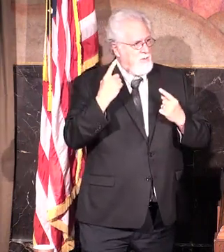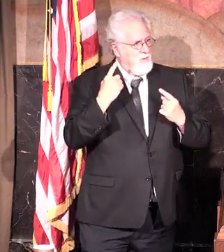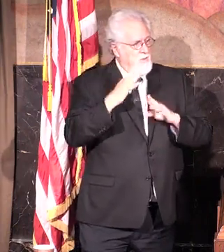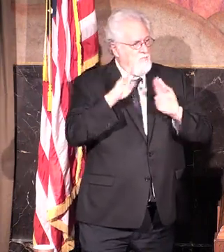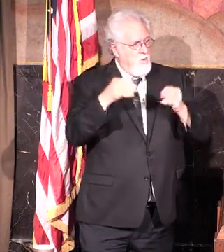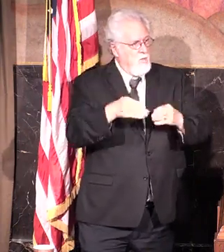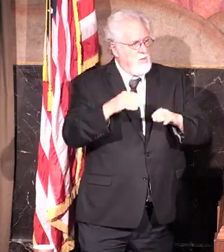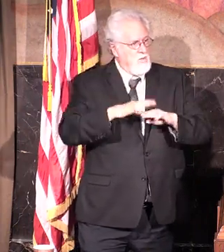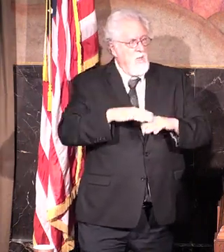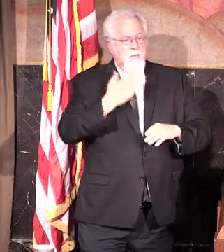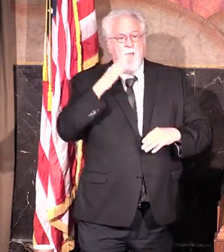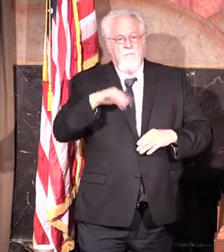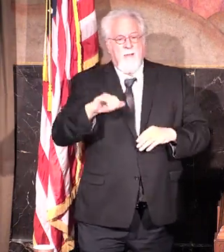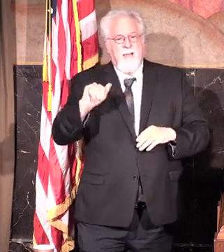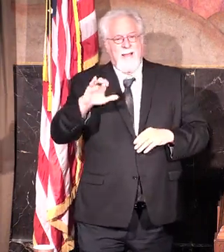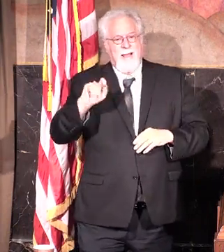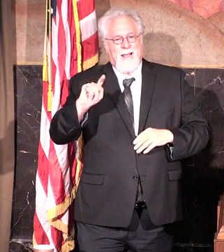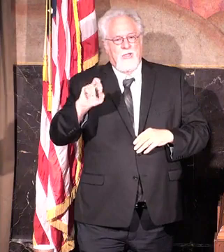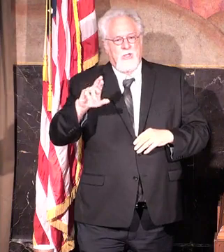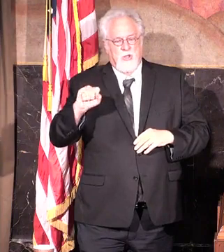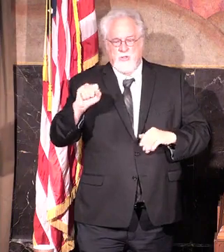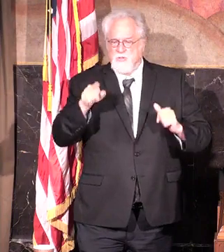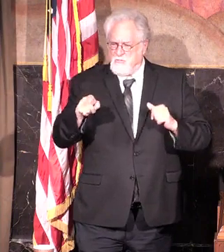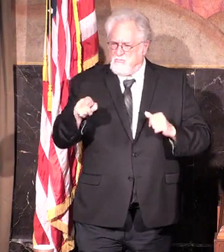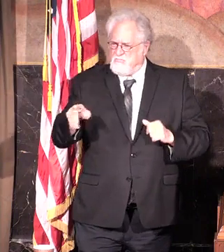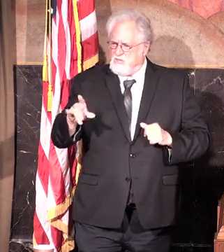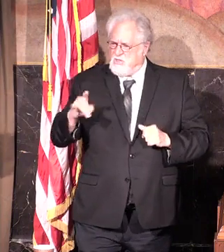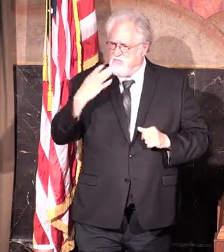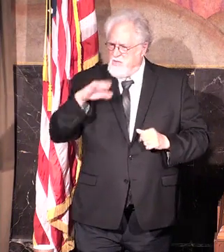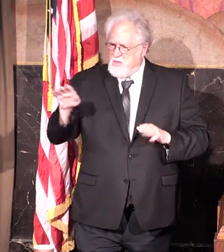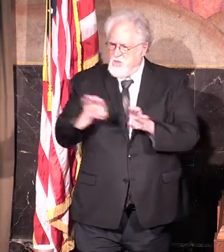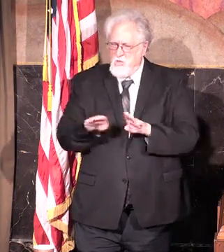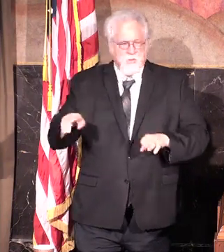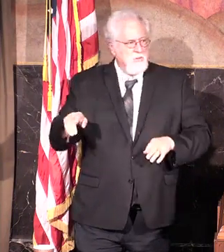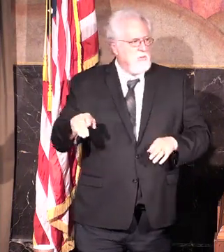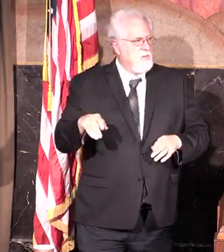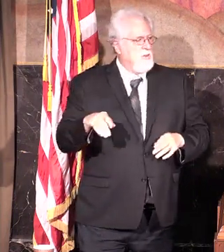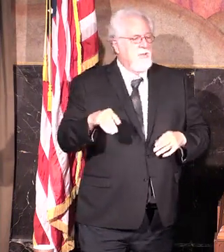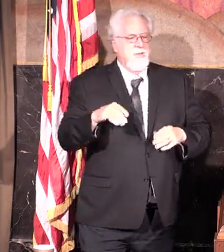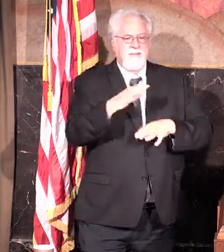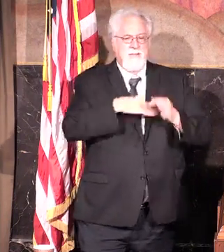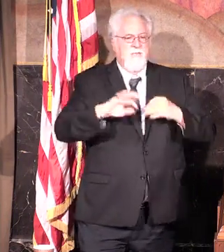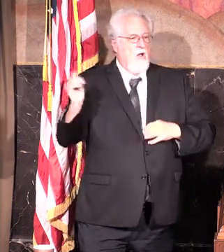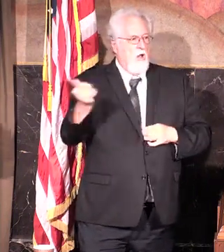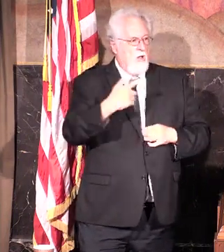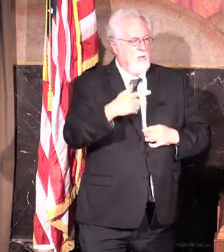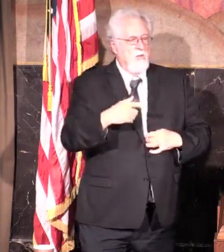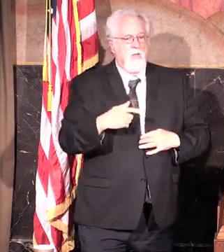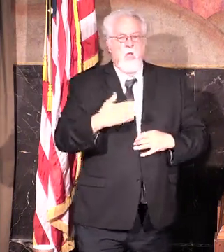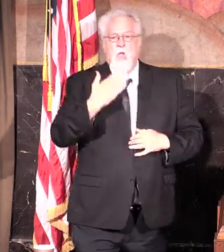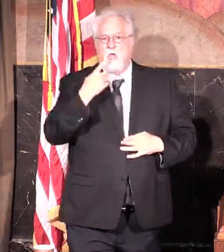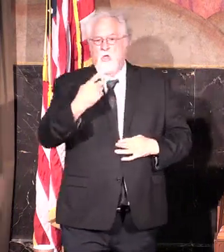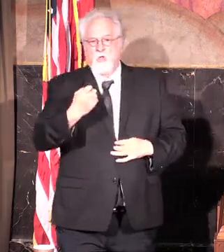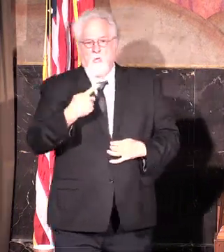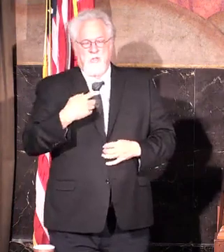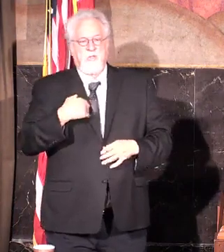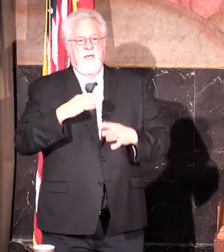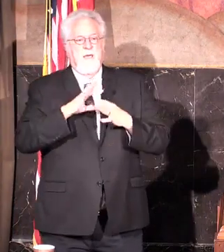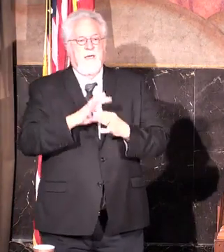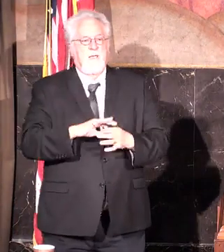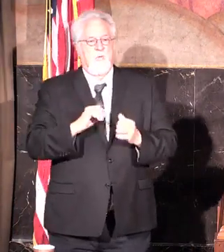focusing on the bad actors and maybe lifting some restrictions that apply to all classes? So David, it's a good question, and it has to do